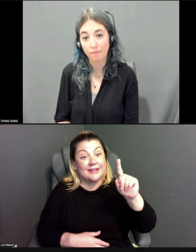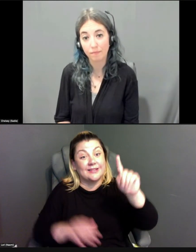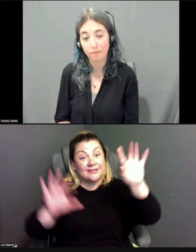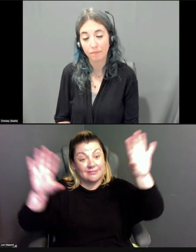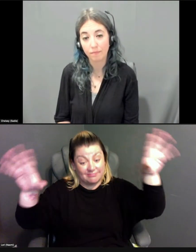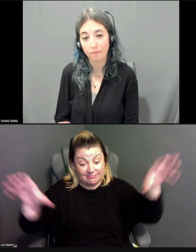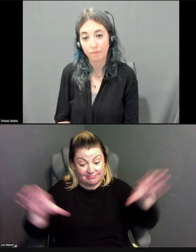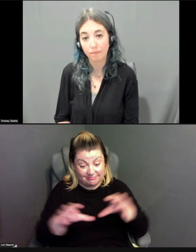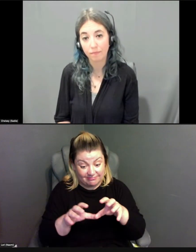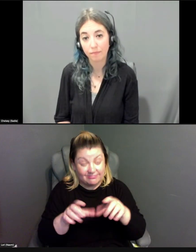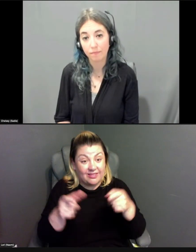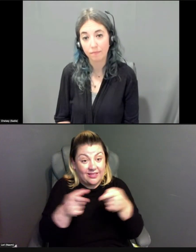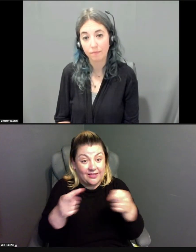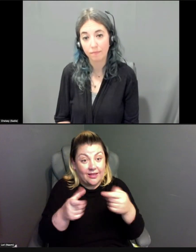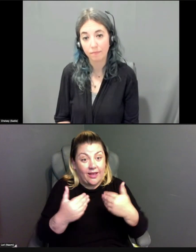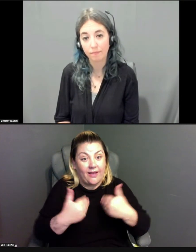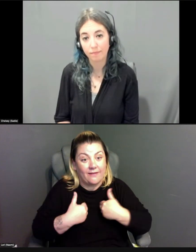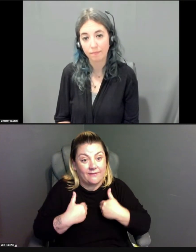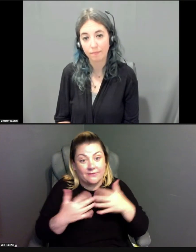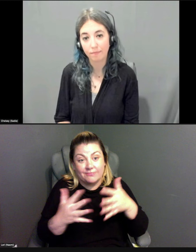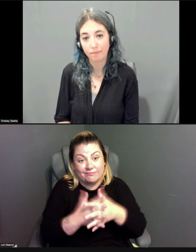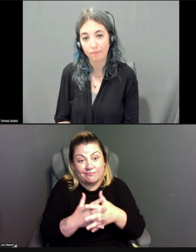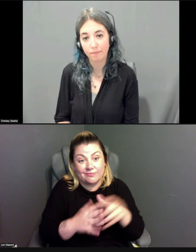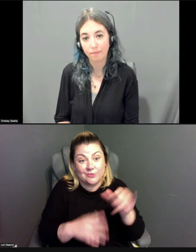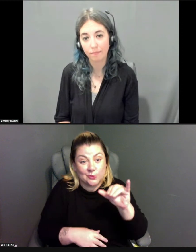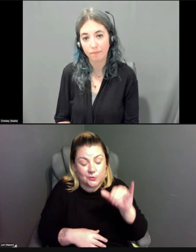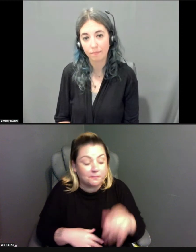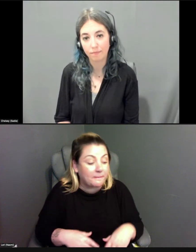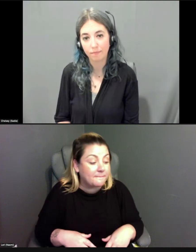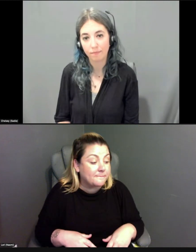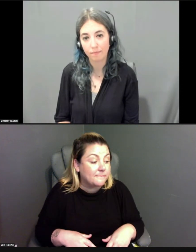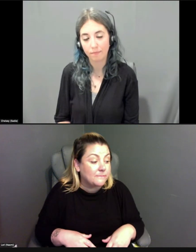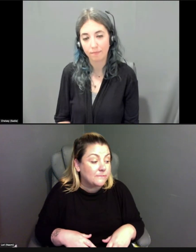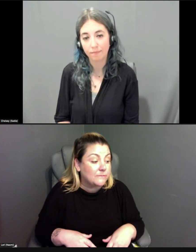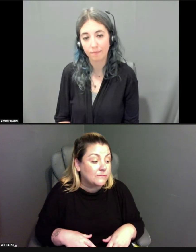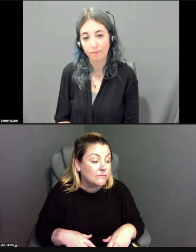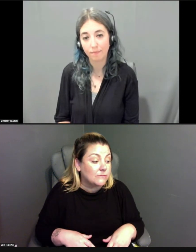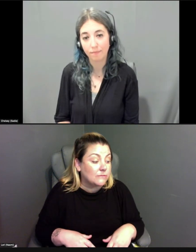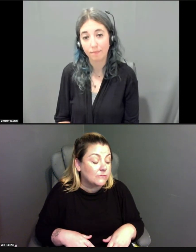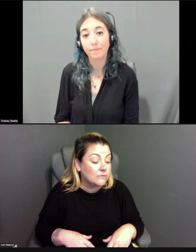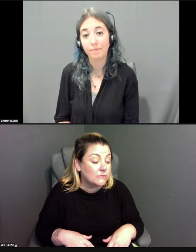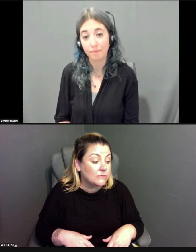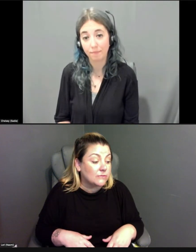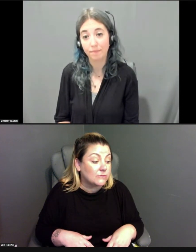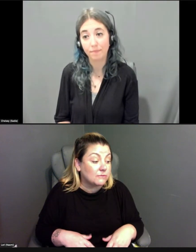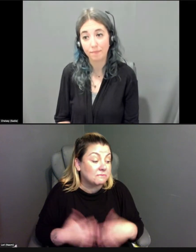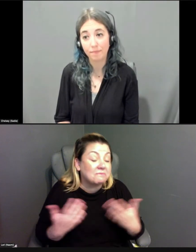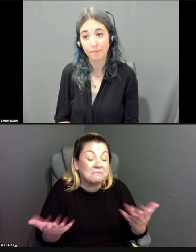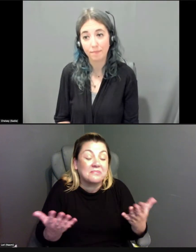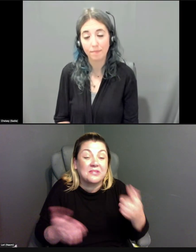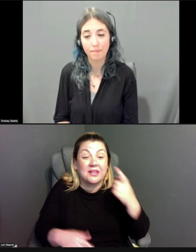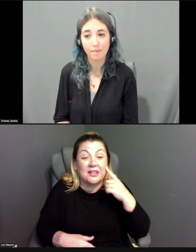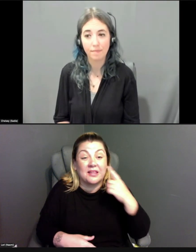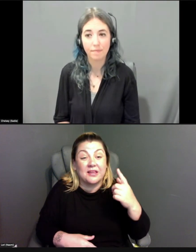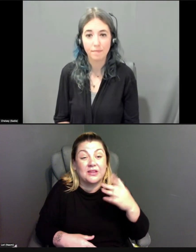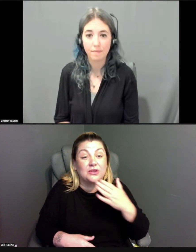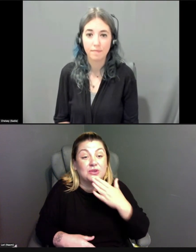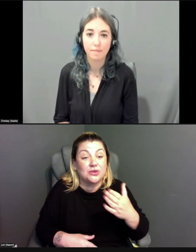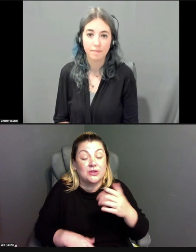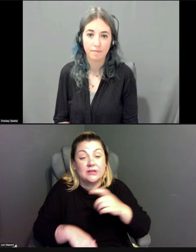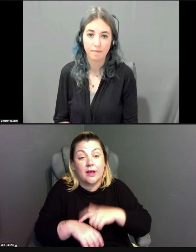those systems of oppression also. Yes. Which I think is a really great transition to also talk about one of